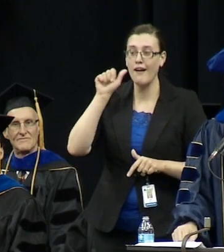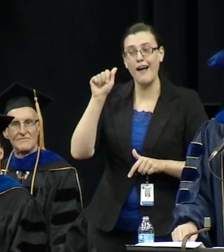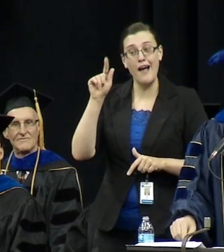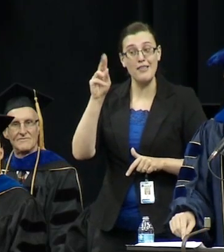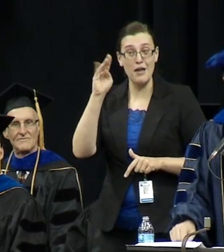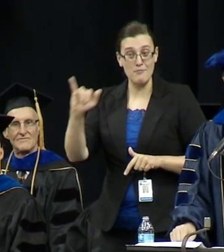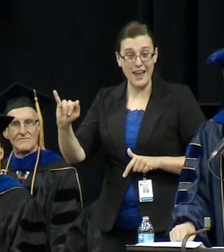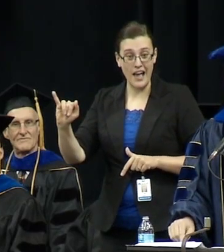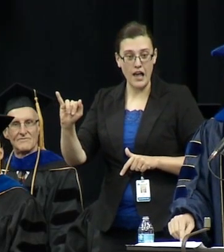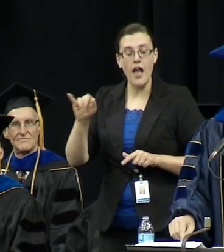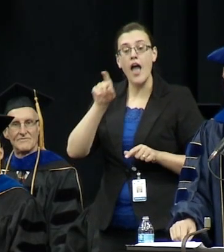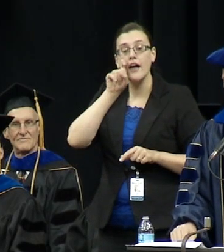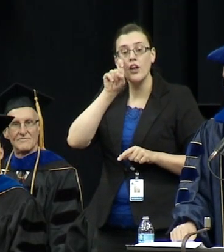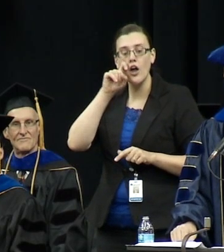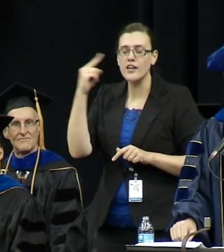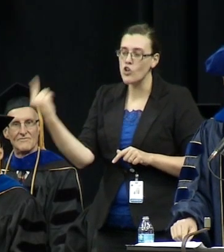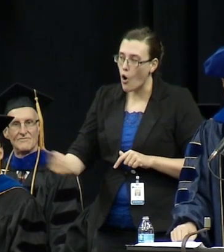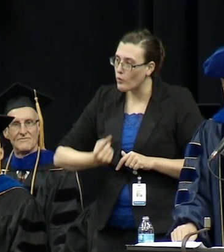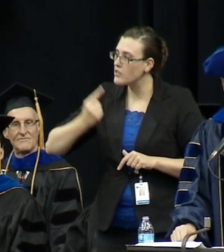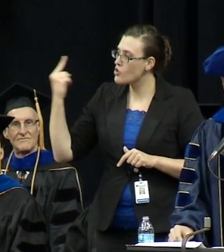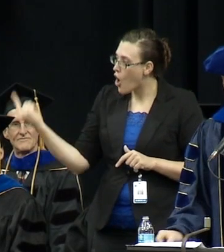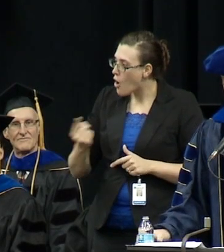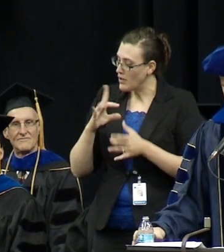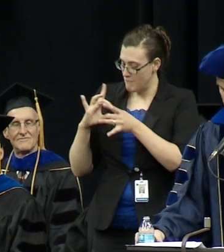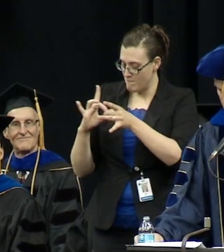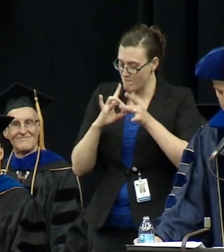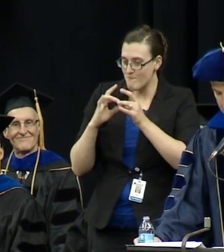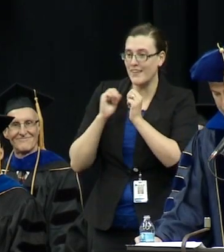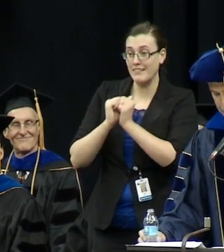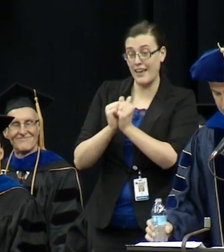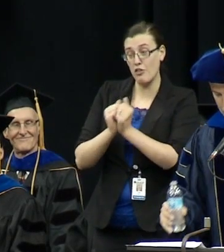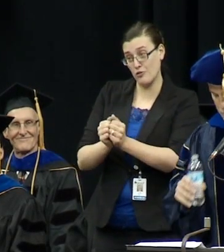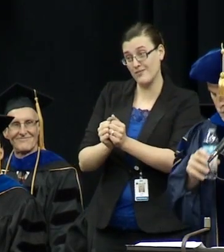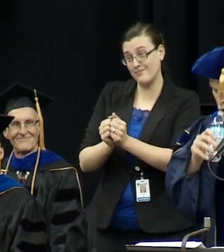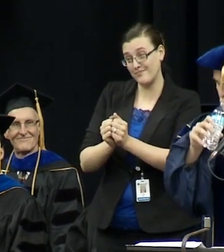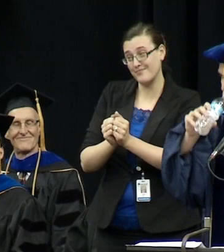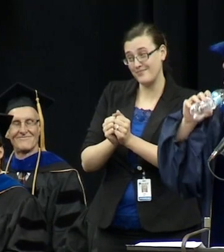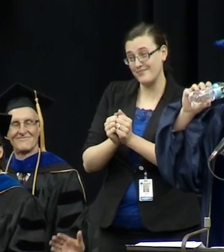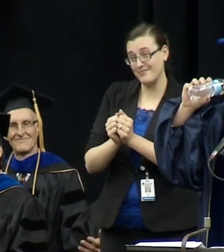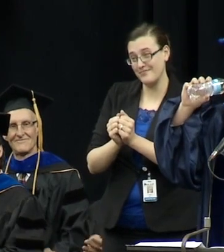and Hawkeyes always, always stick together.